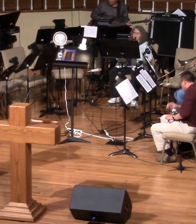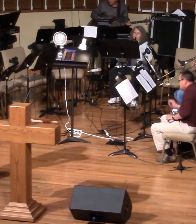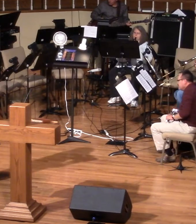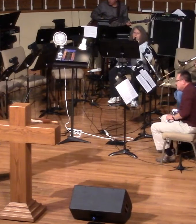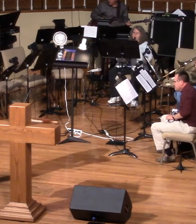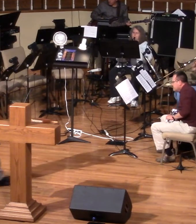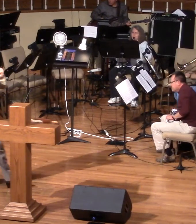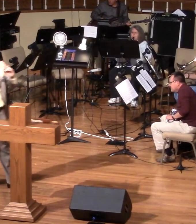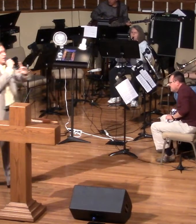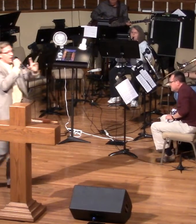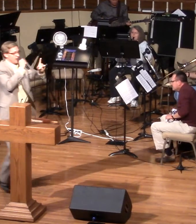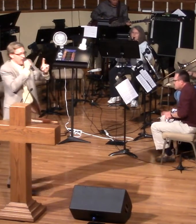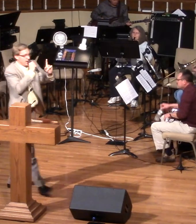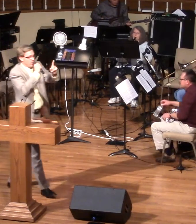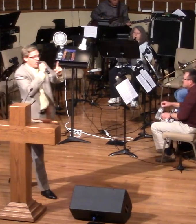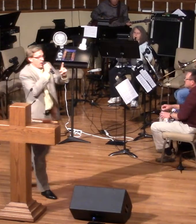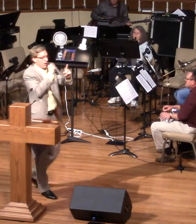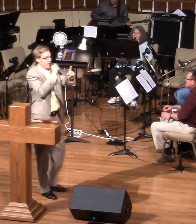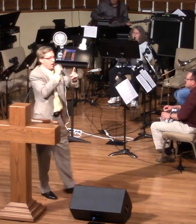secures.